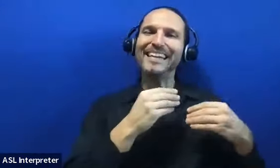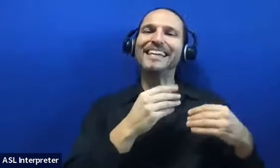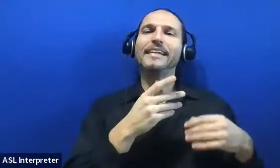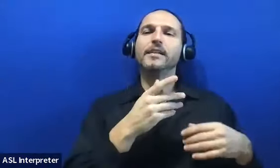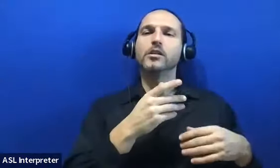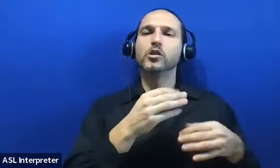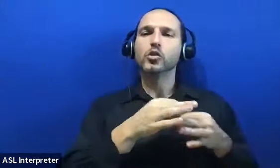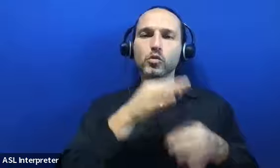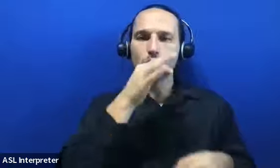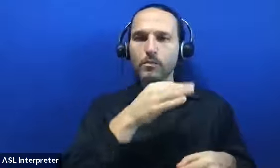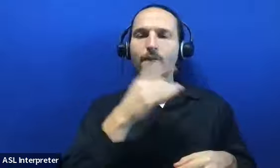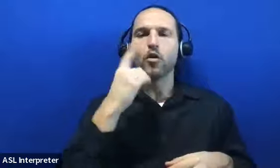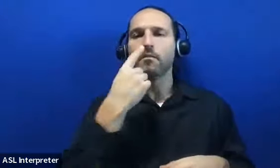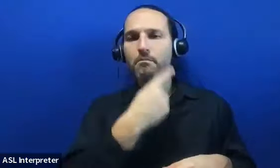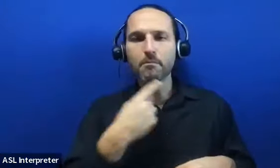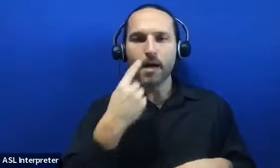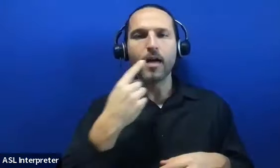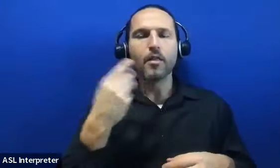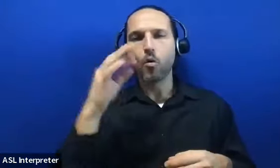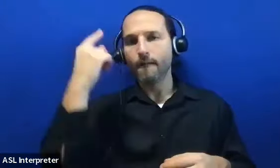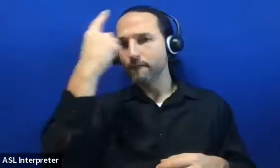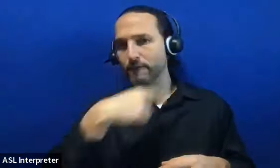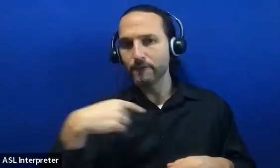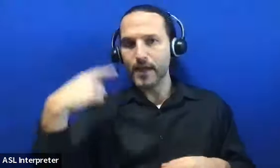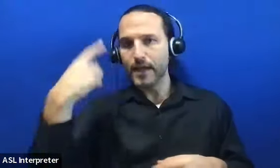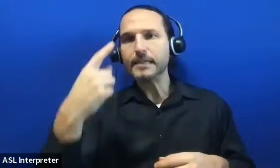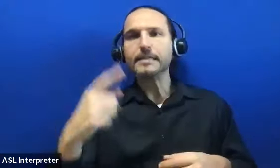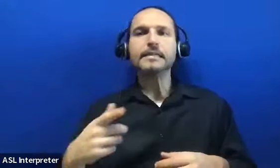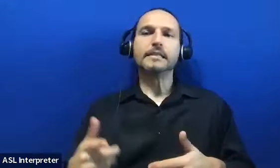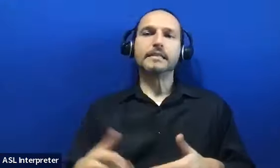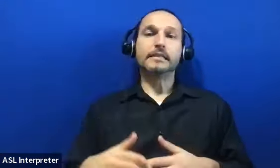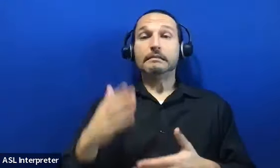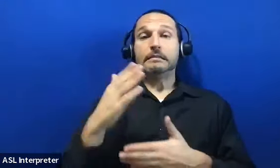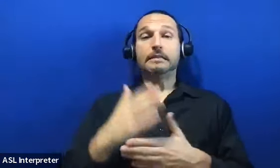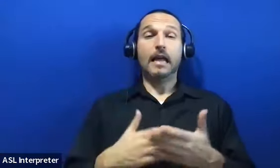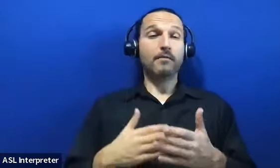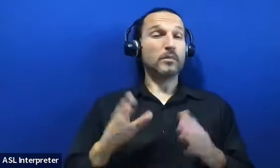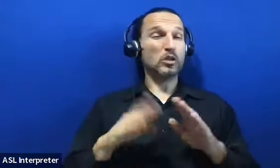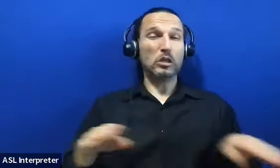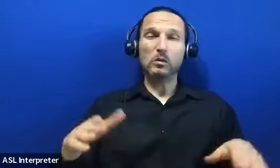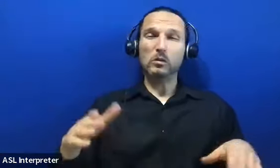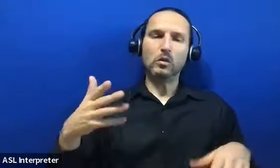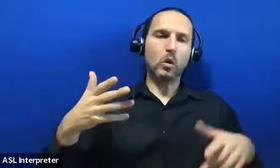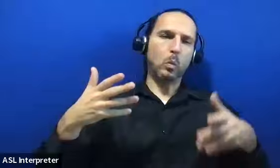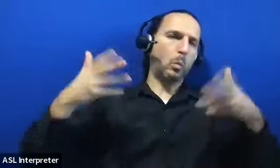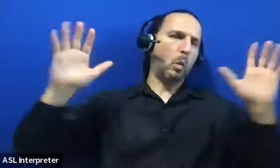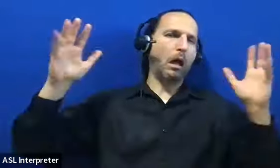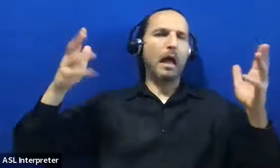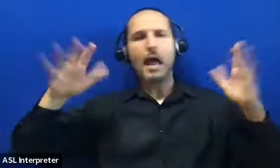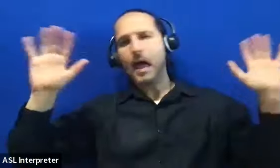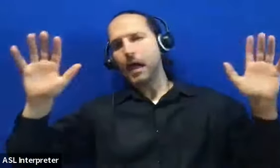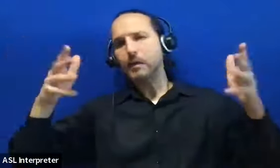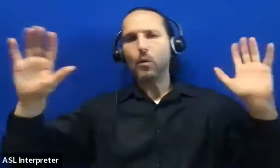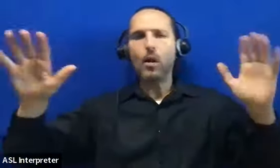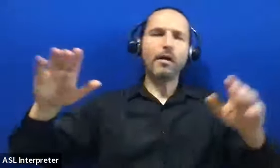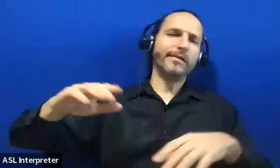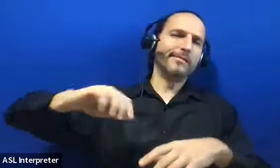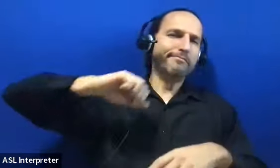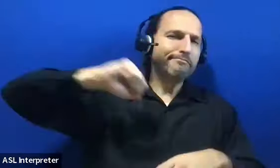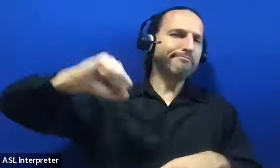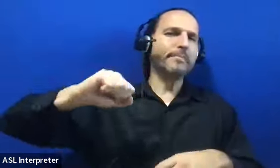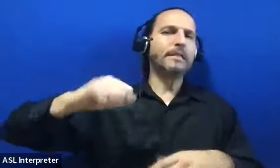and facial area. And so that can cause some defensiveness. You know, they may be more sensitive to things in this